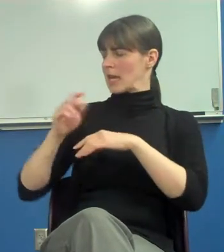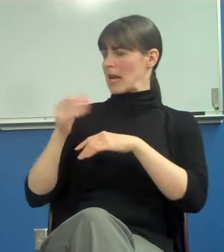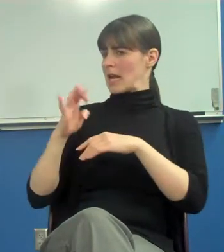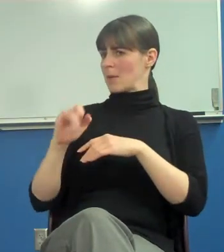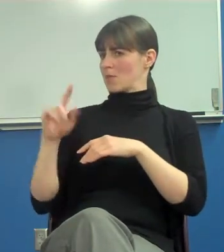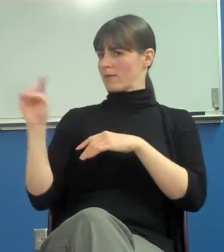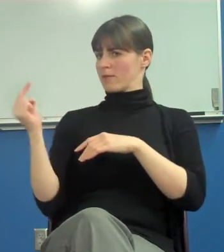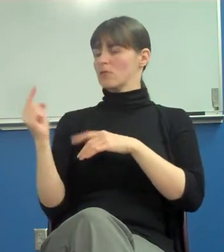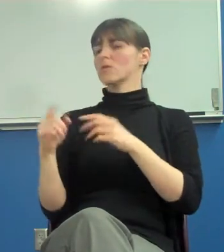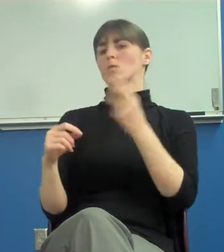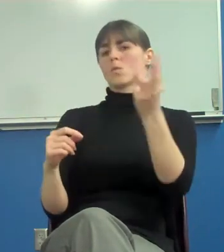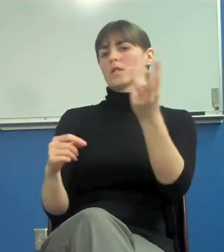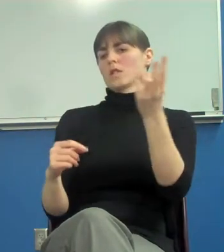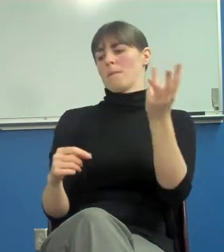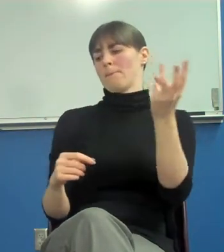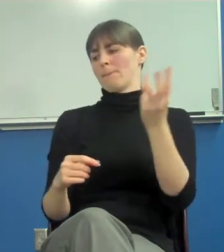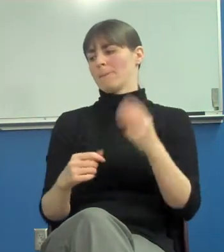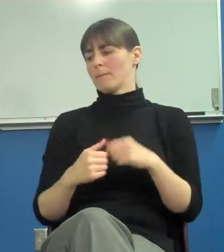A Wednesday.